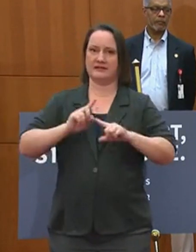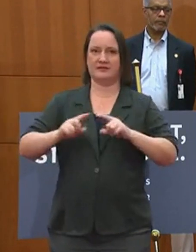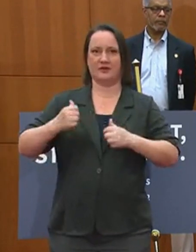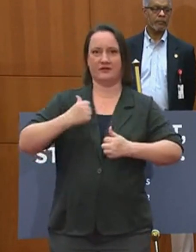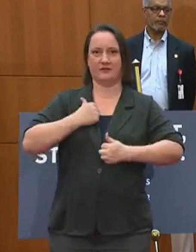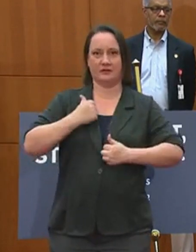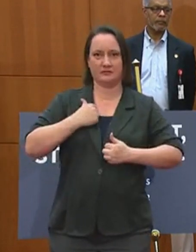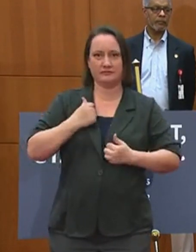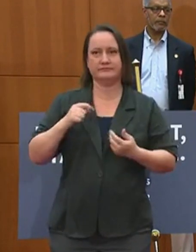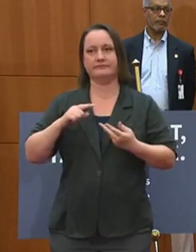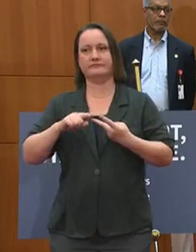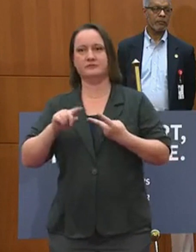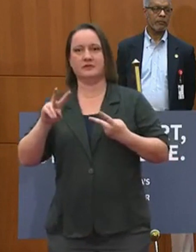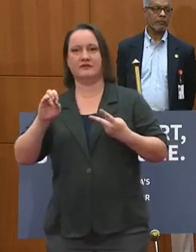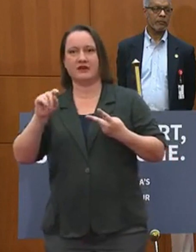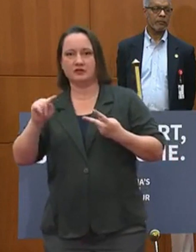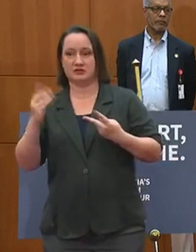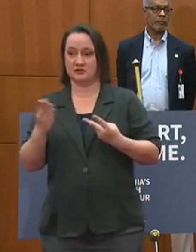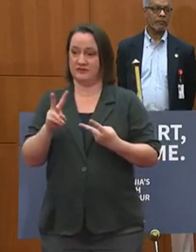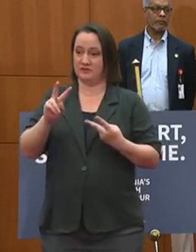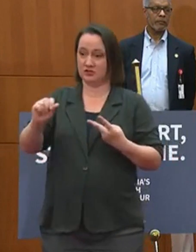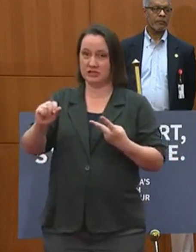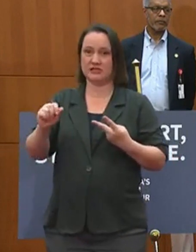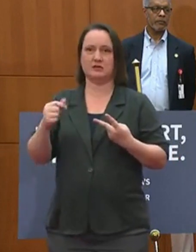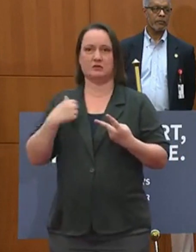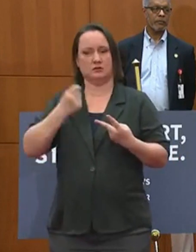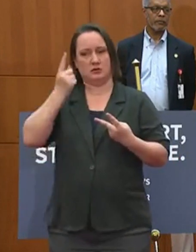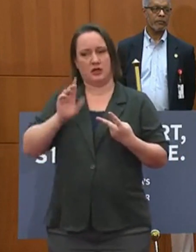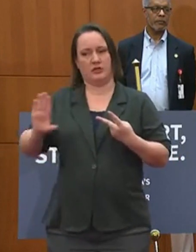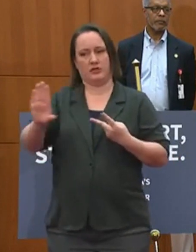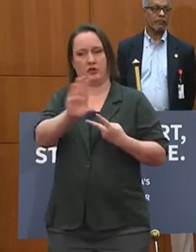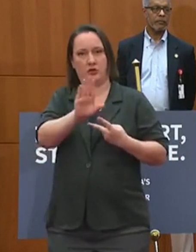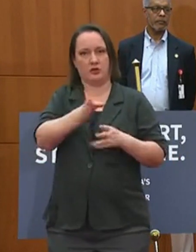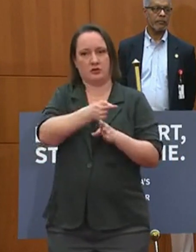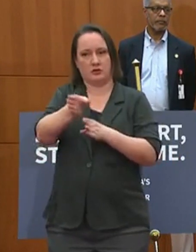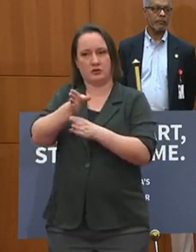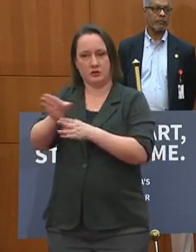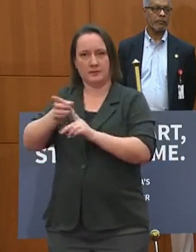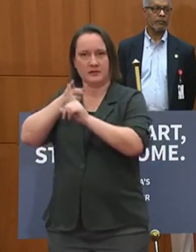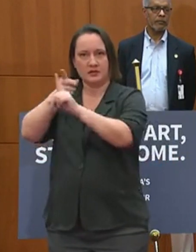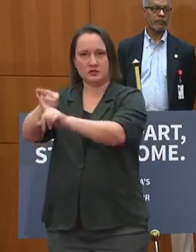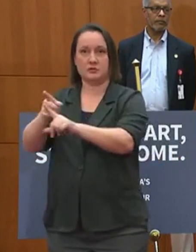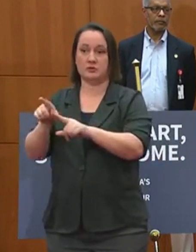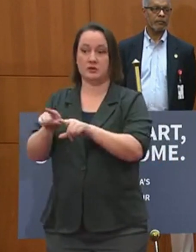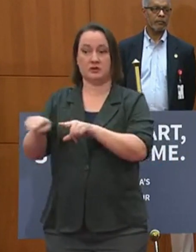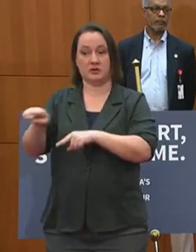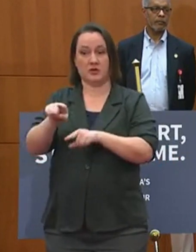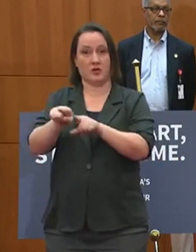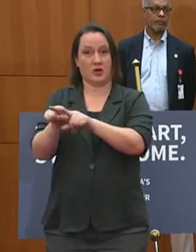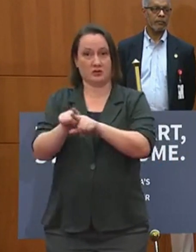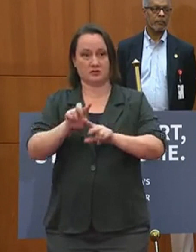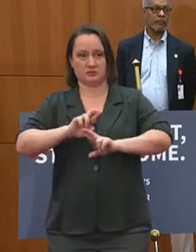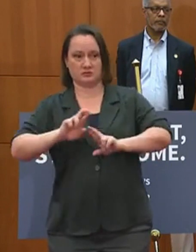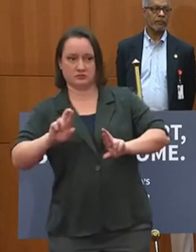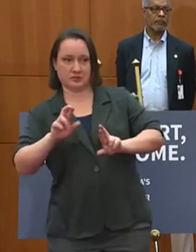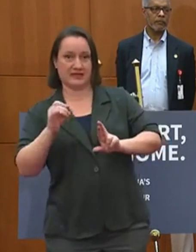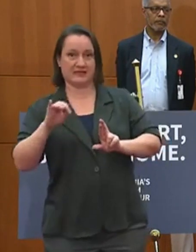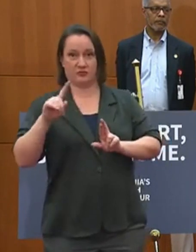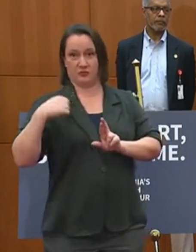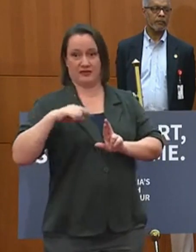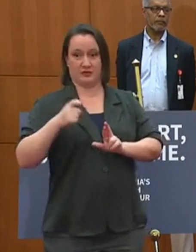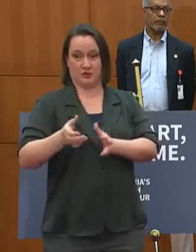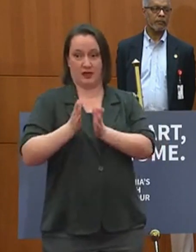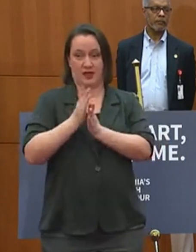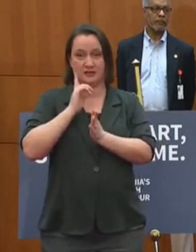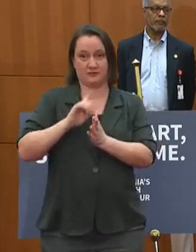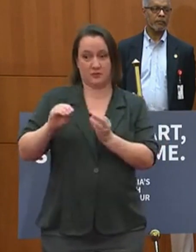duty military we have in Virginia, we understand their primary mission, but they're also positioning themselves that in the event we need to ask for